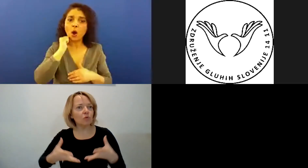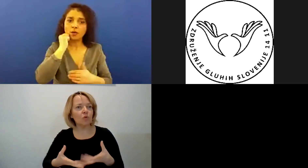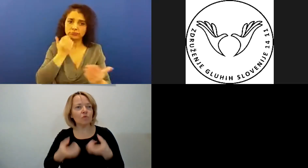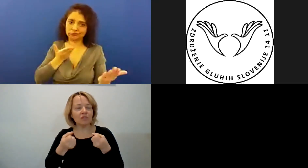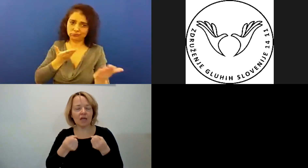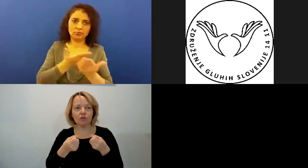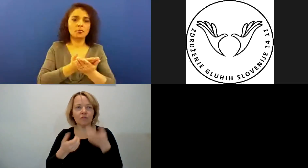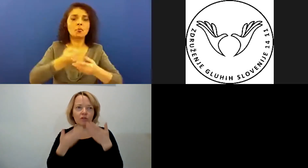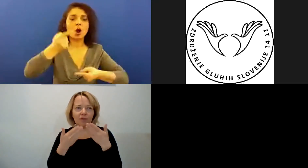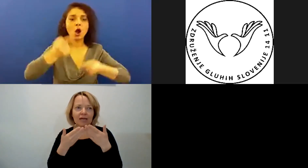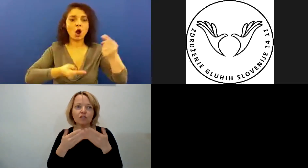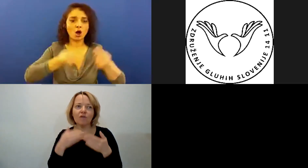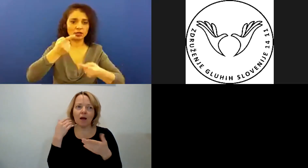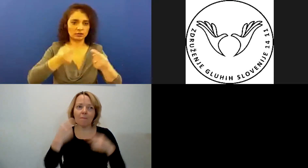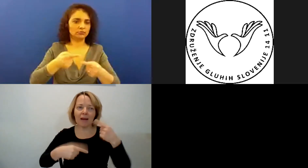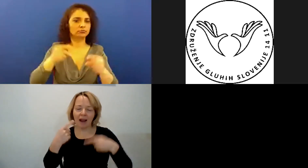in London,